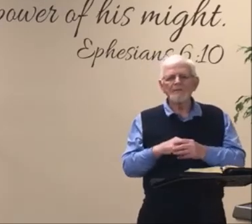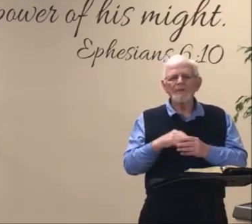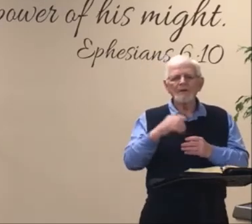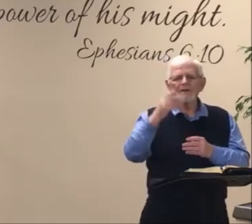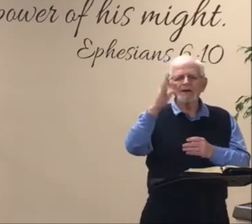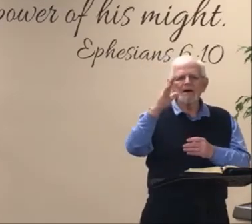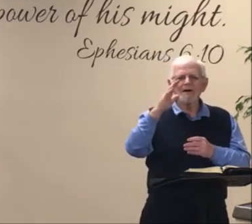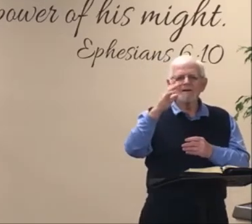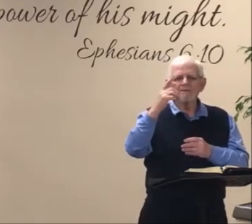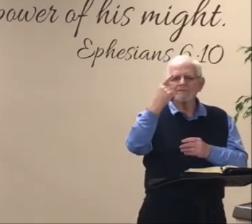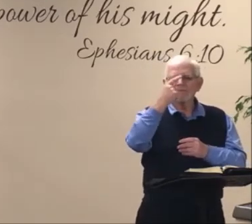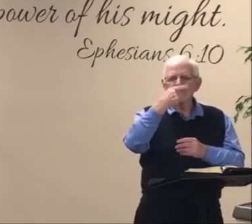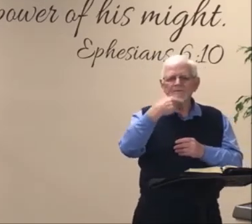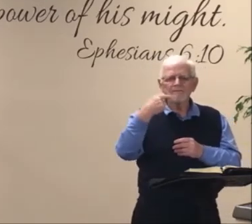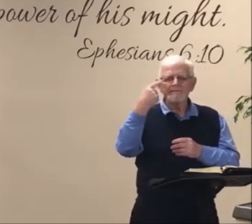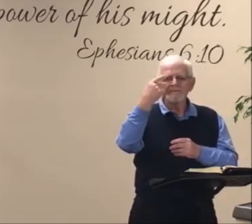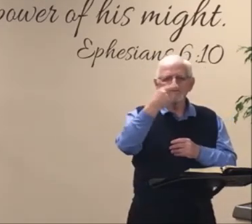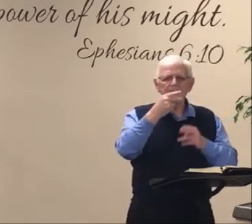face.